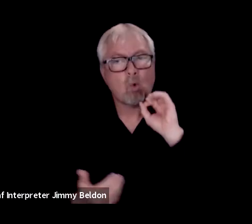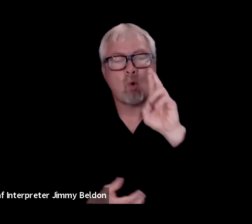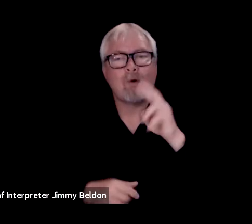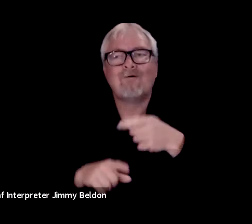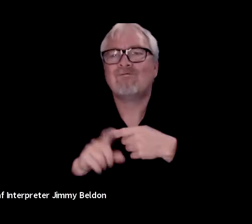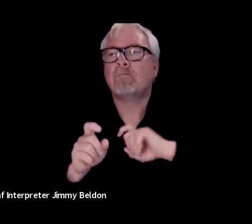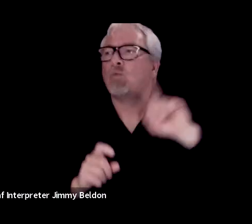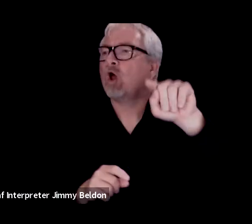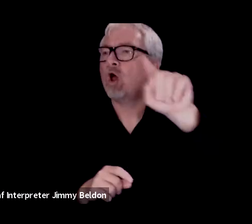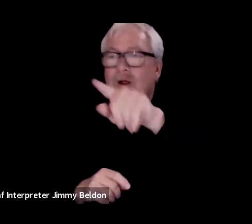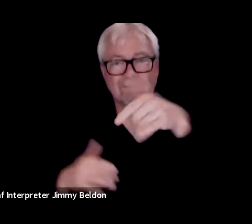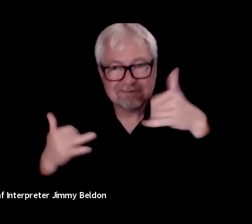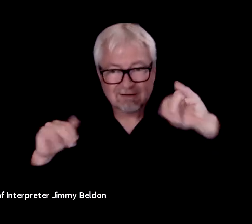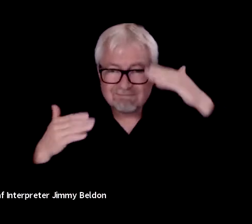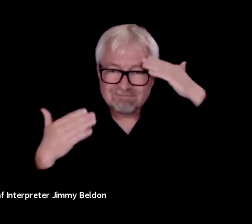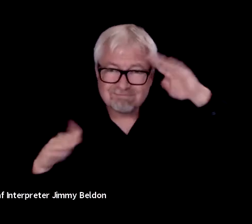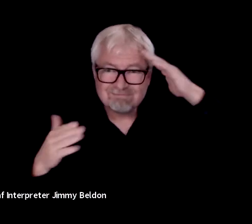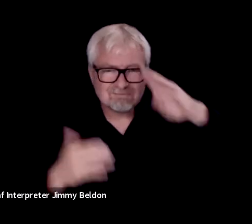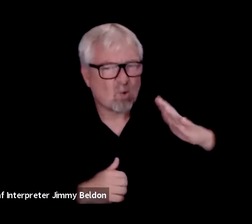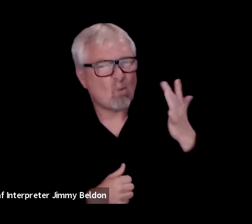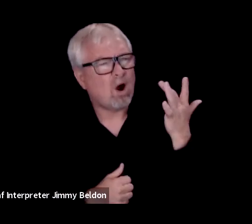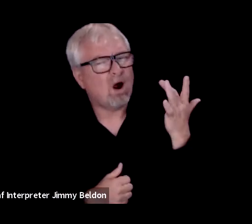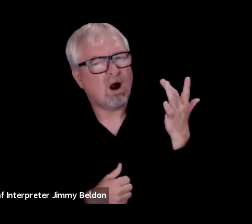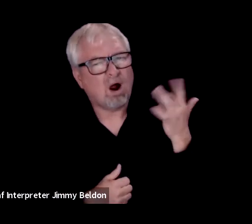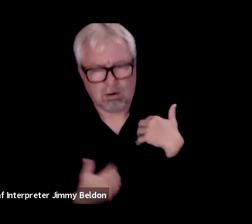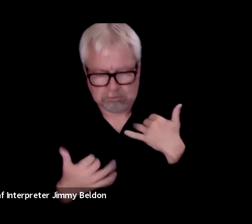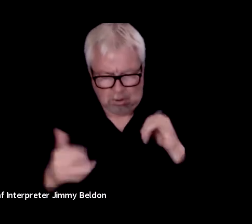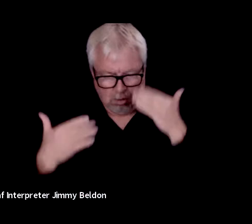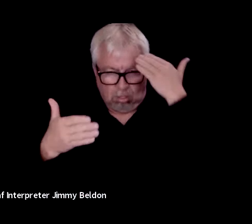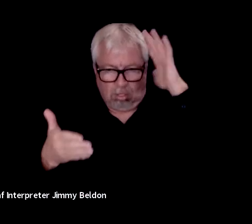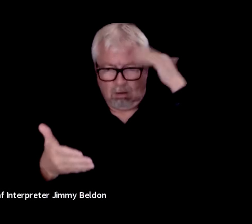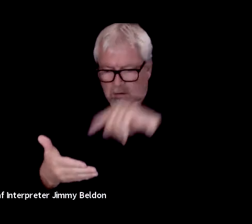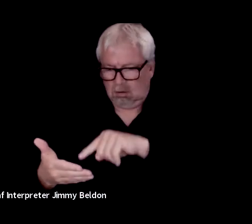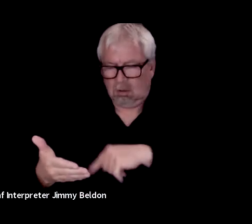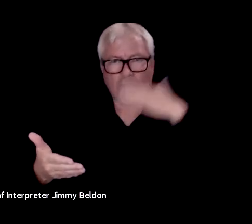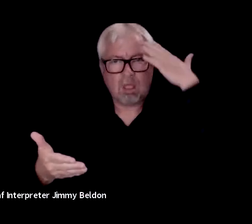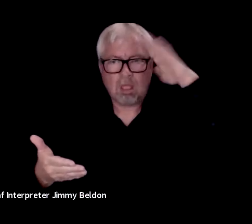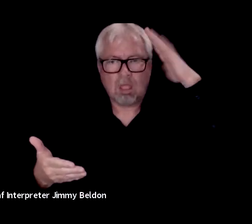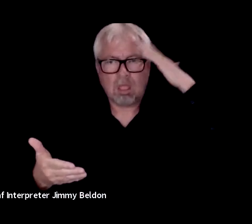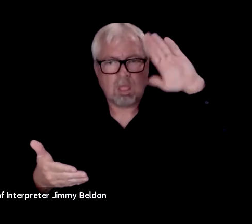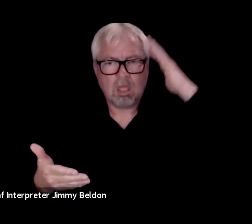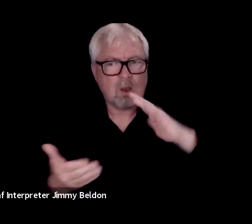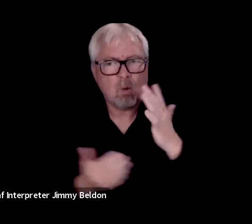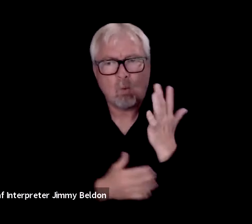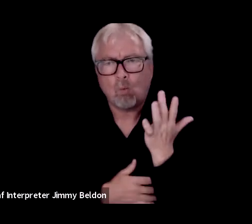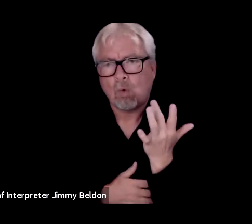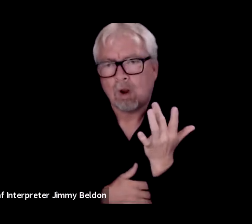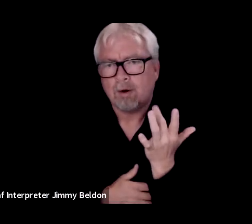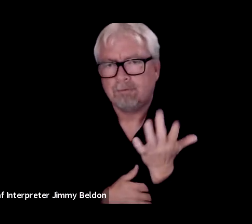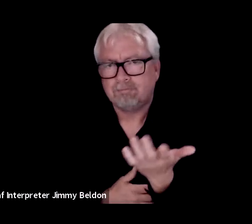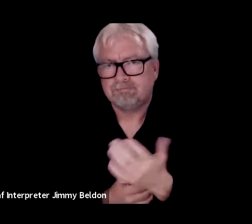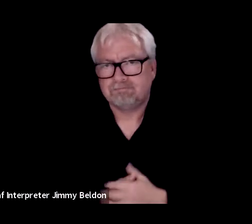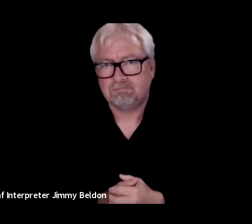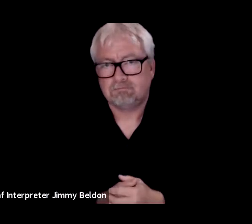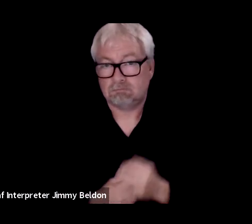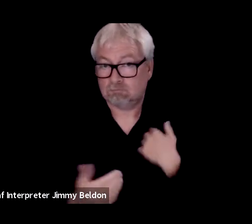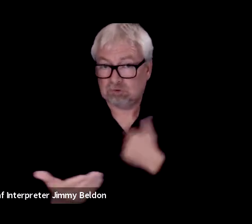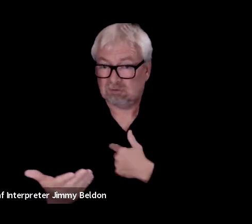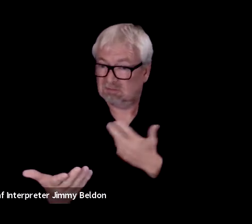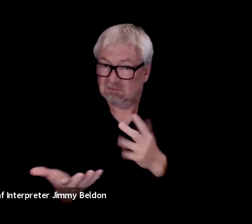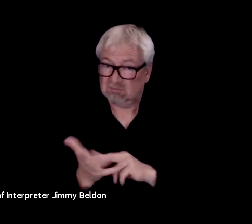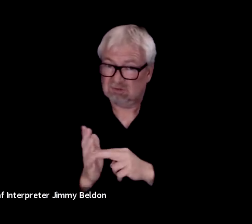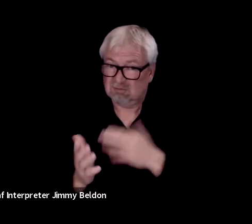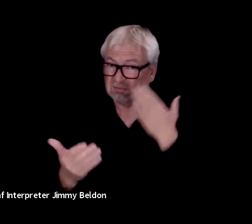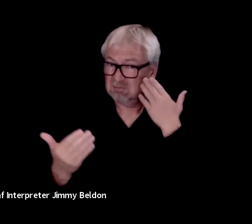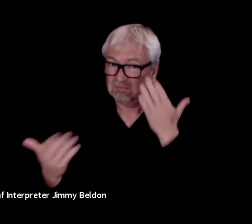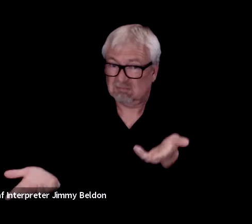contact tracing levels a bit? Are we just not able to figure out what this current wave is doing and where the infections are coming from? Something's going on with the